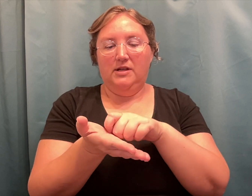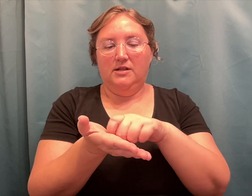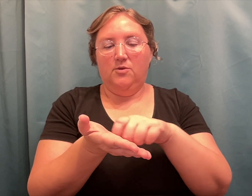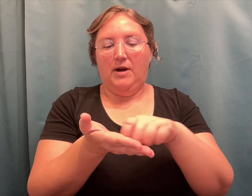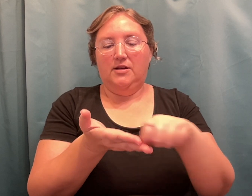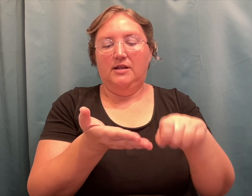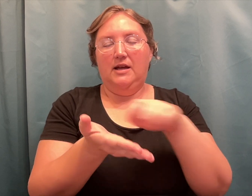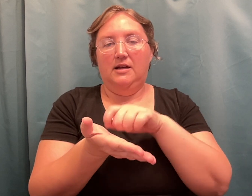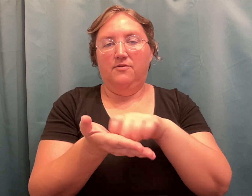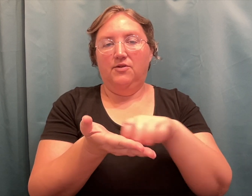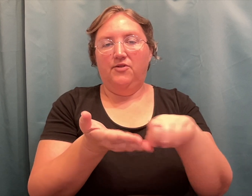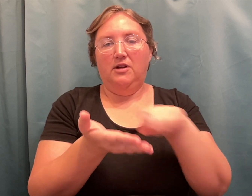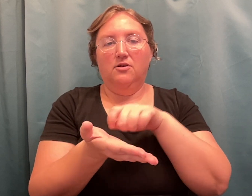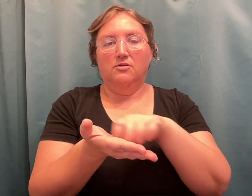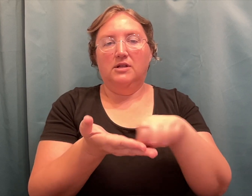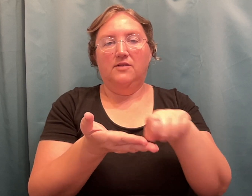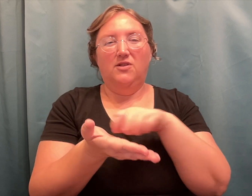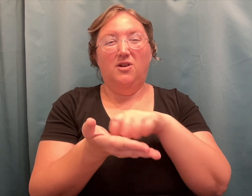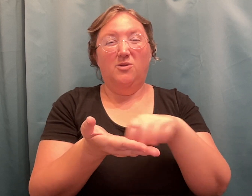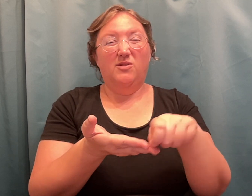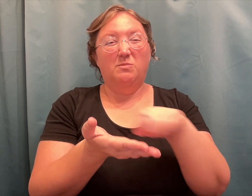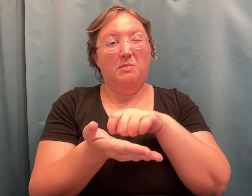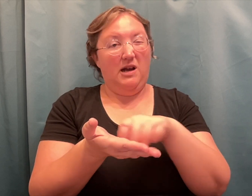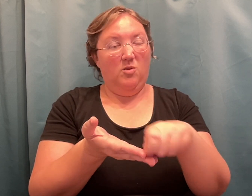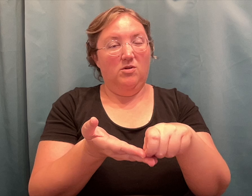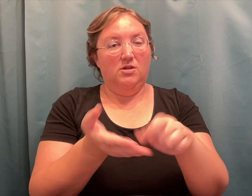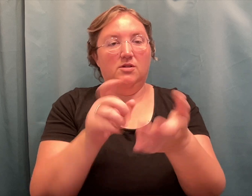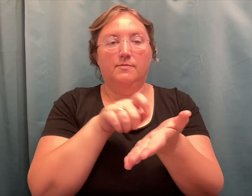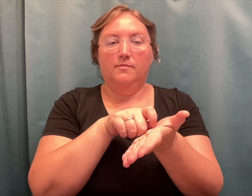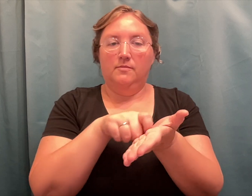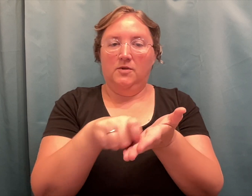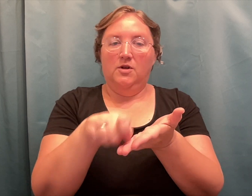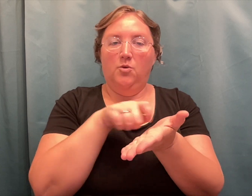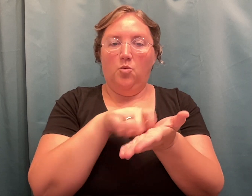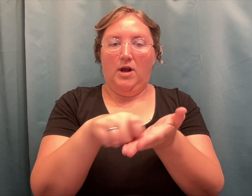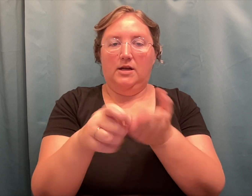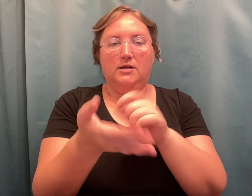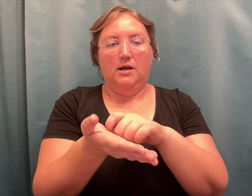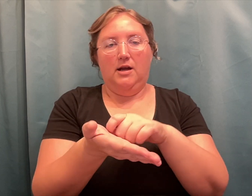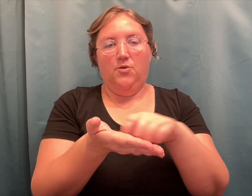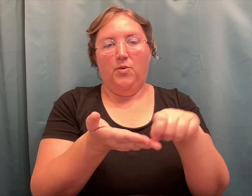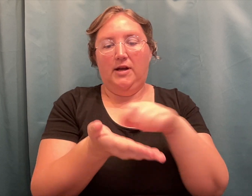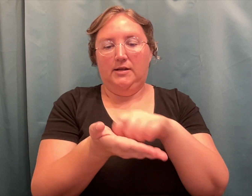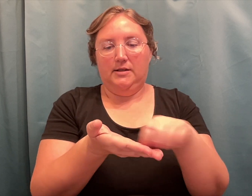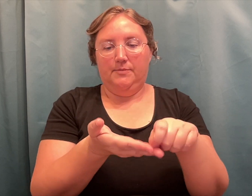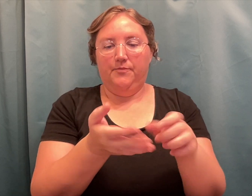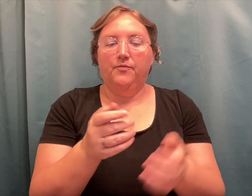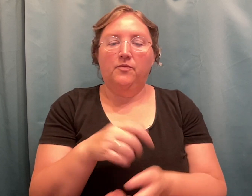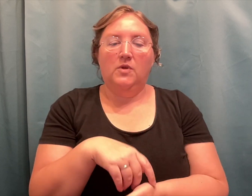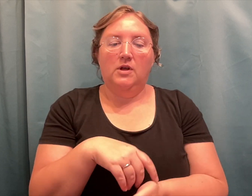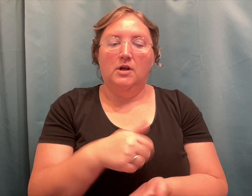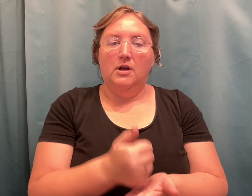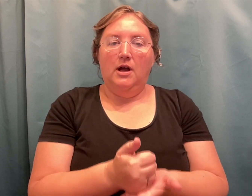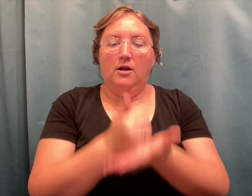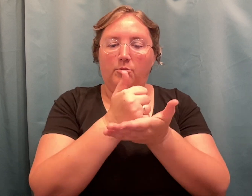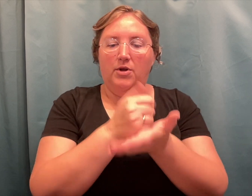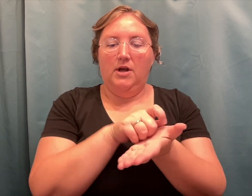and write to the end of your fingers, even though it's backwards. Write and write. Help